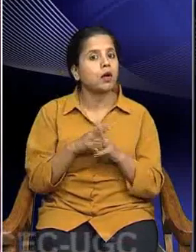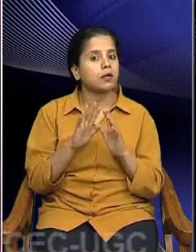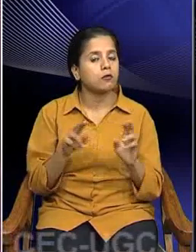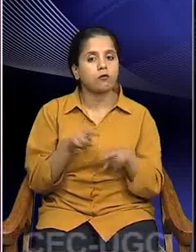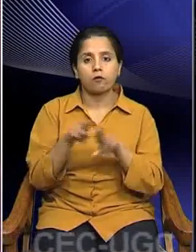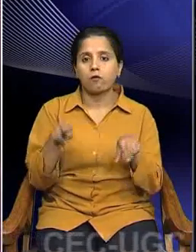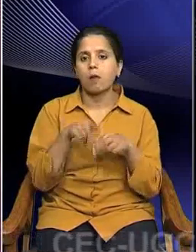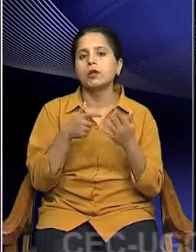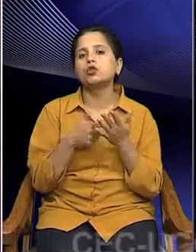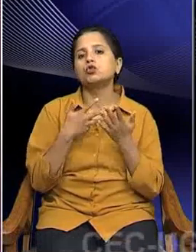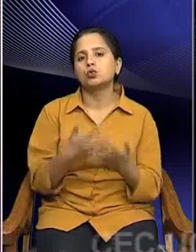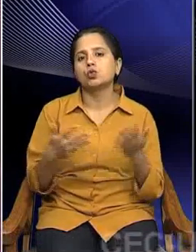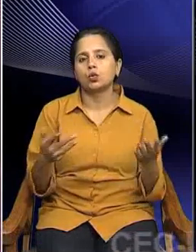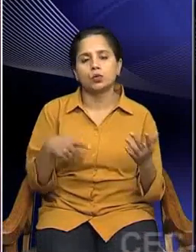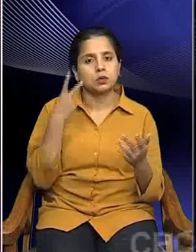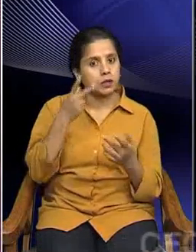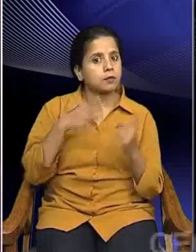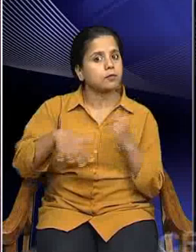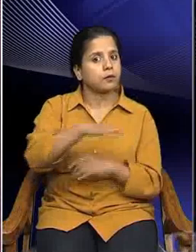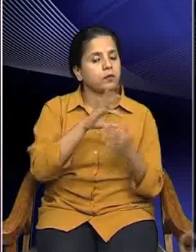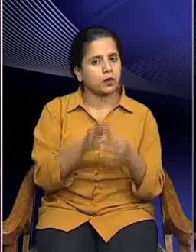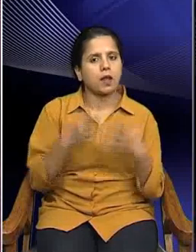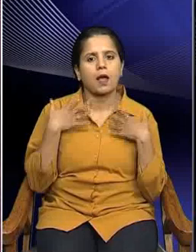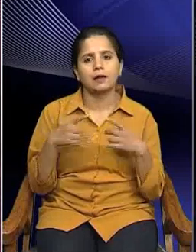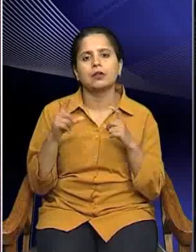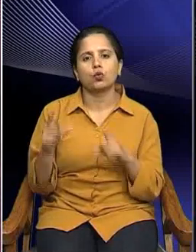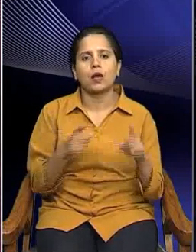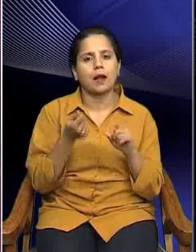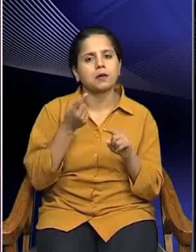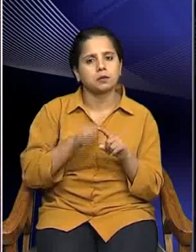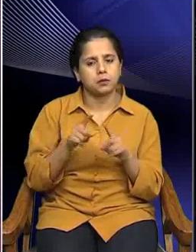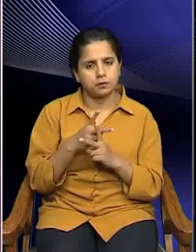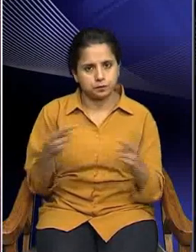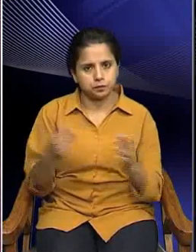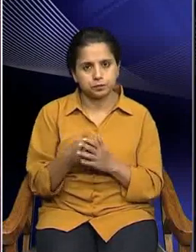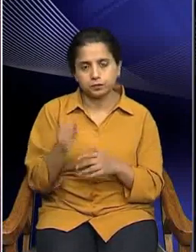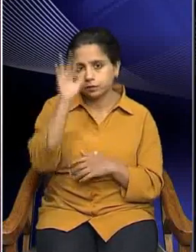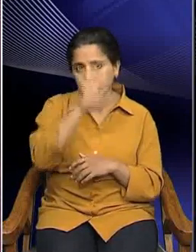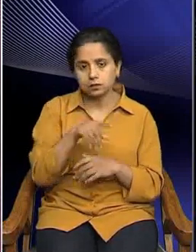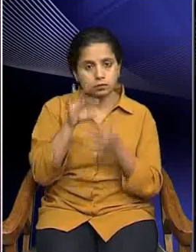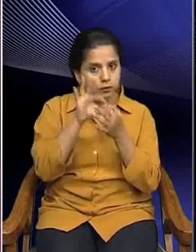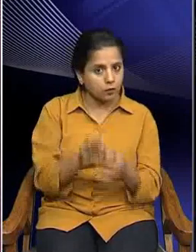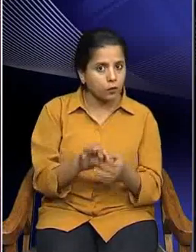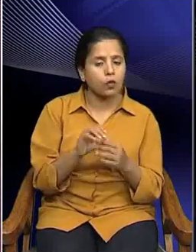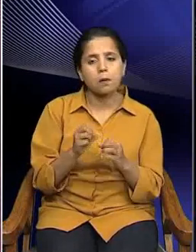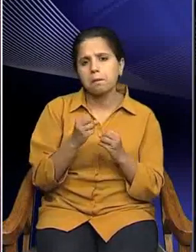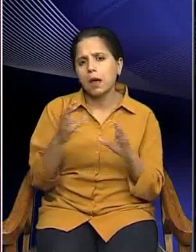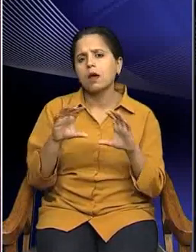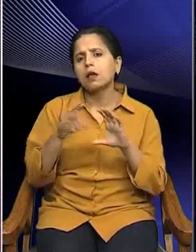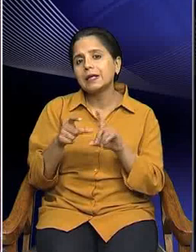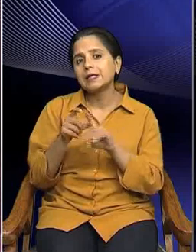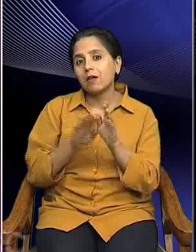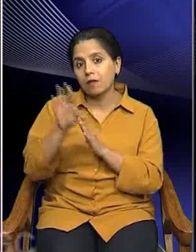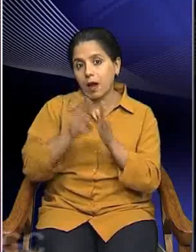family resources in the area of healthcare expenditure. In Indian context and in most of the developing countries